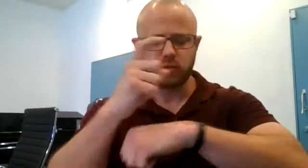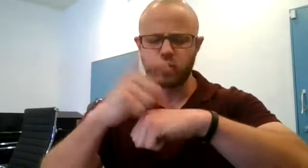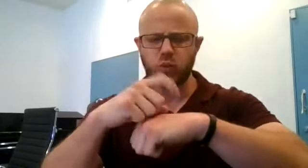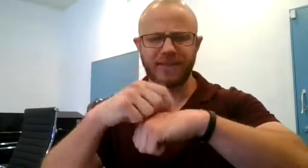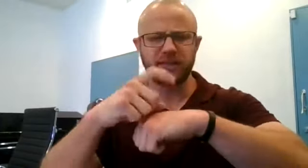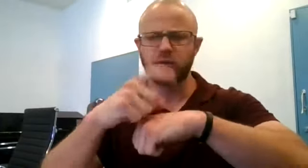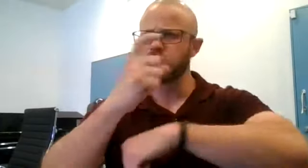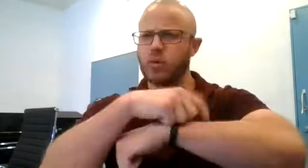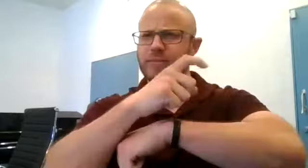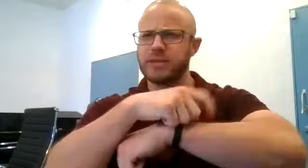Scorpion,